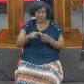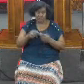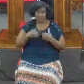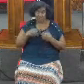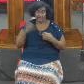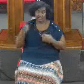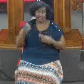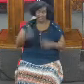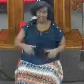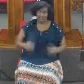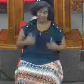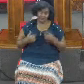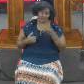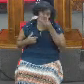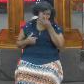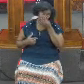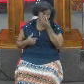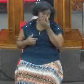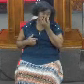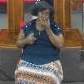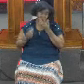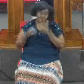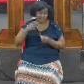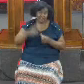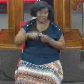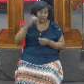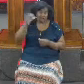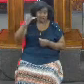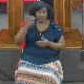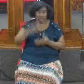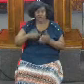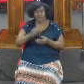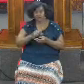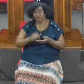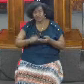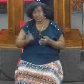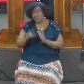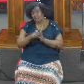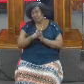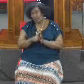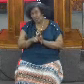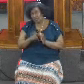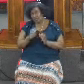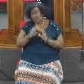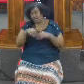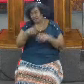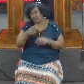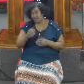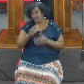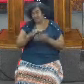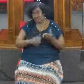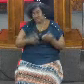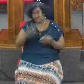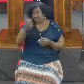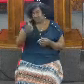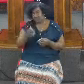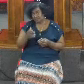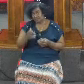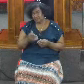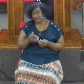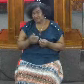life? And he said unto him, what is written in the law? How readest thou?